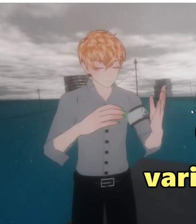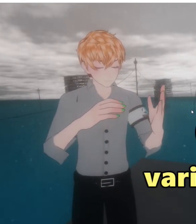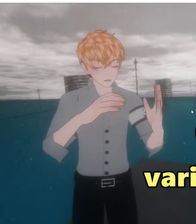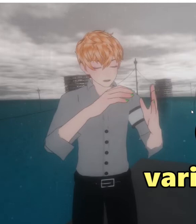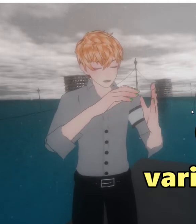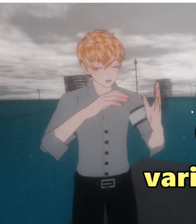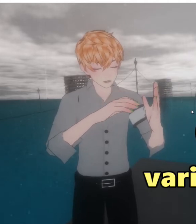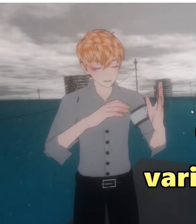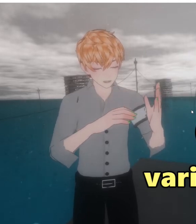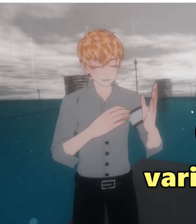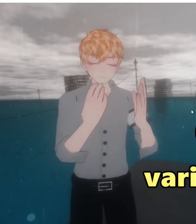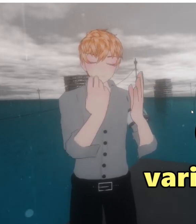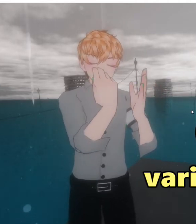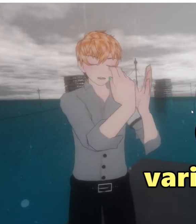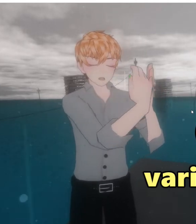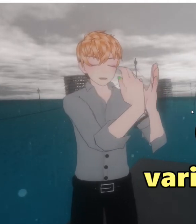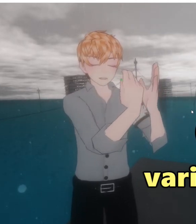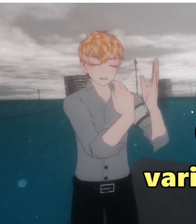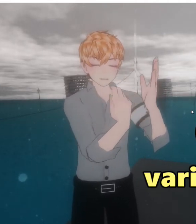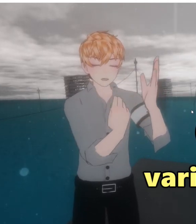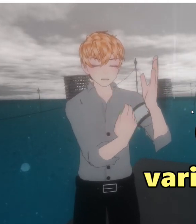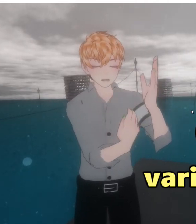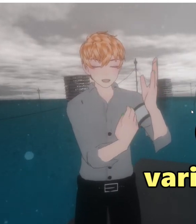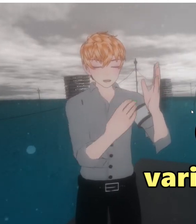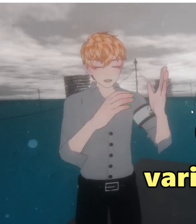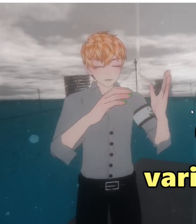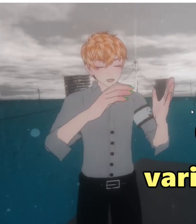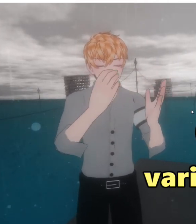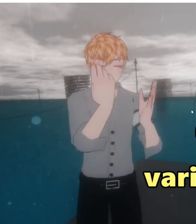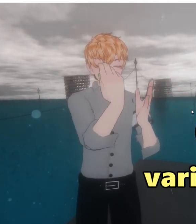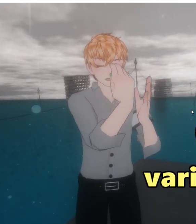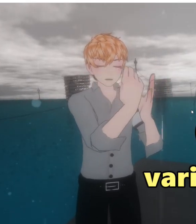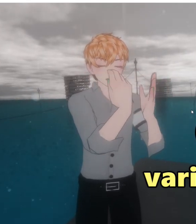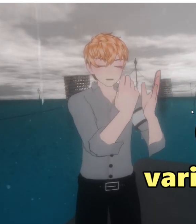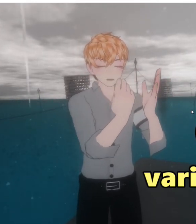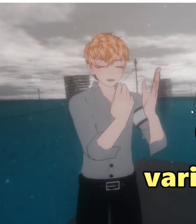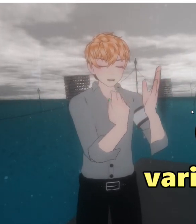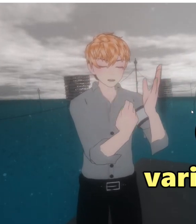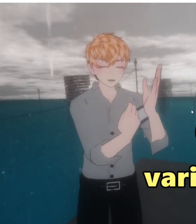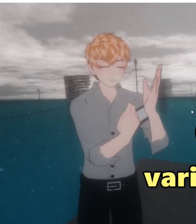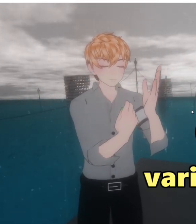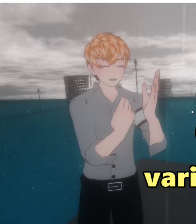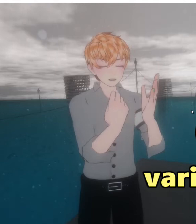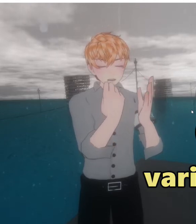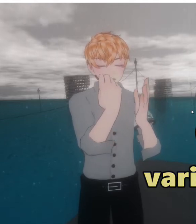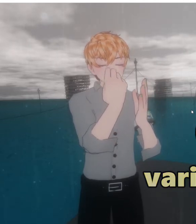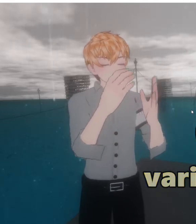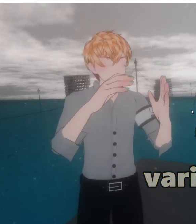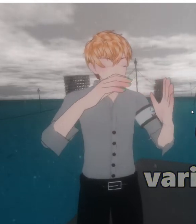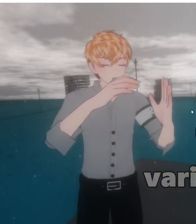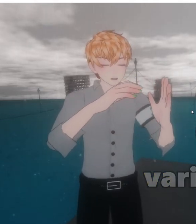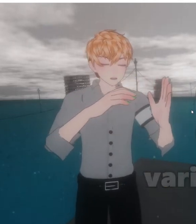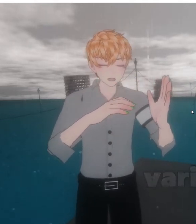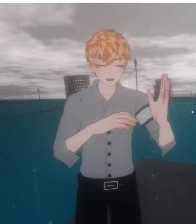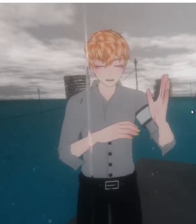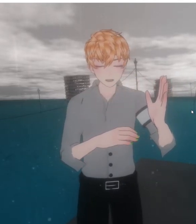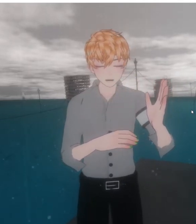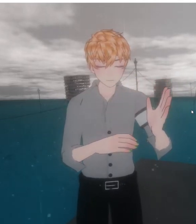do I do list? I know list is supposed to be done like that, but like turning your hand all the way around is kind of weird.